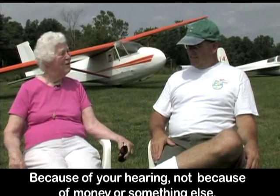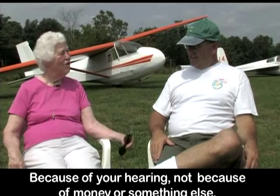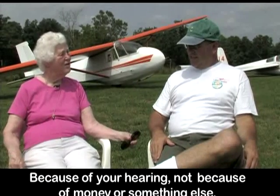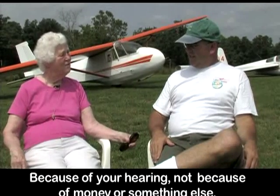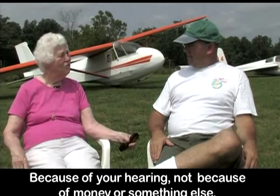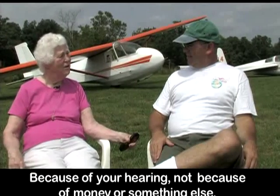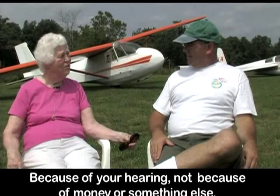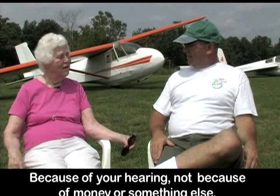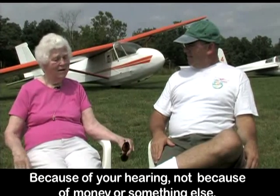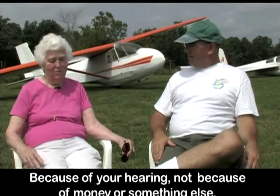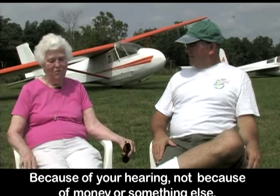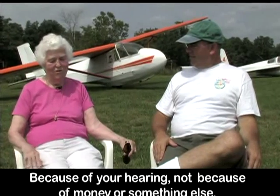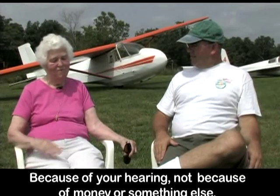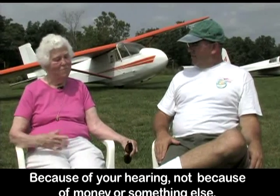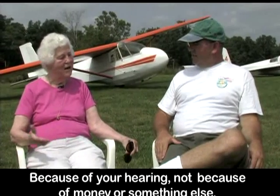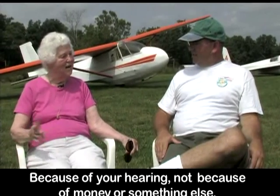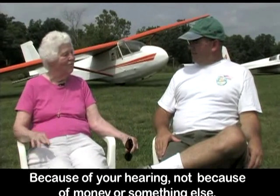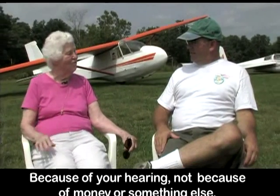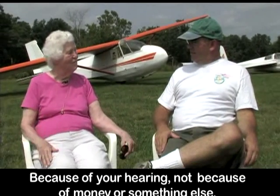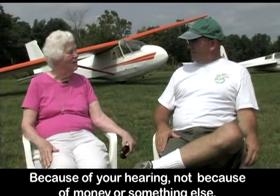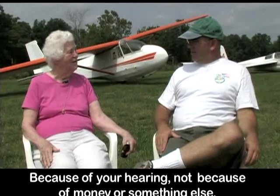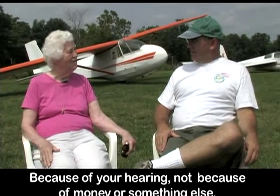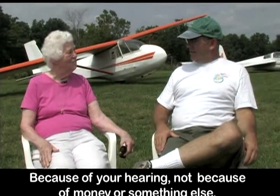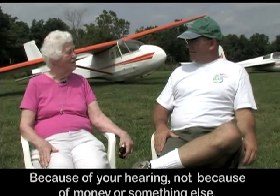Because of your hearing, not because of money or something else. But.